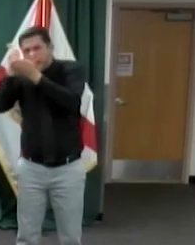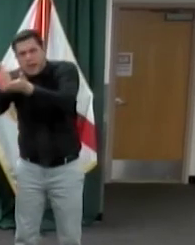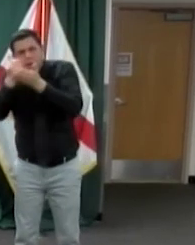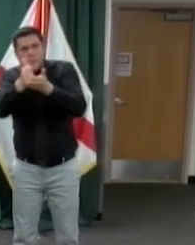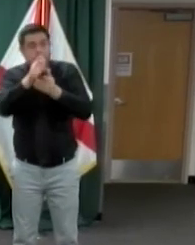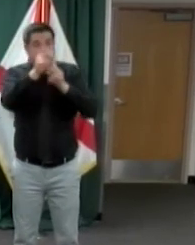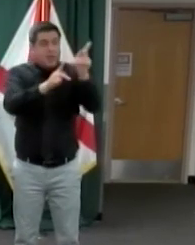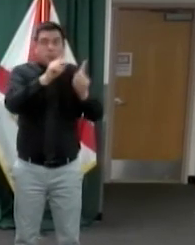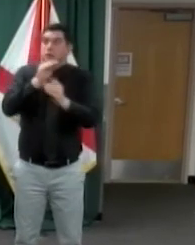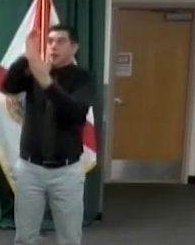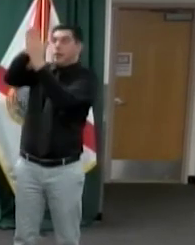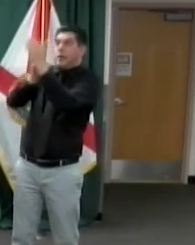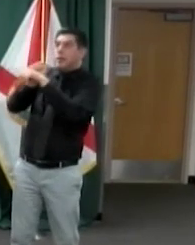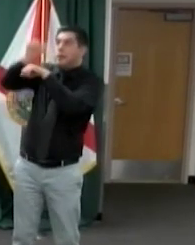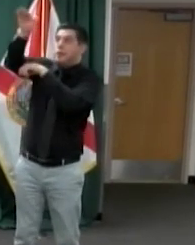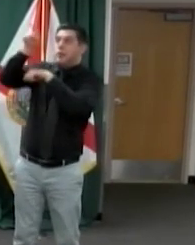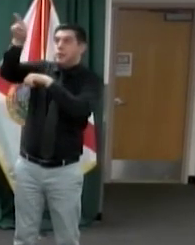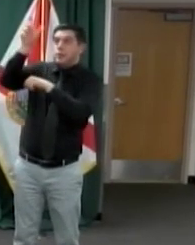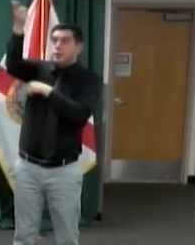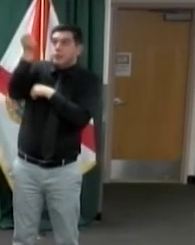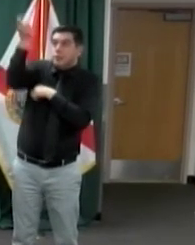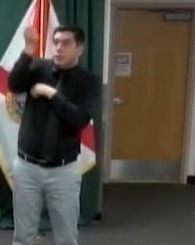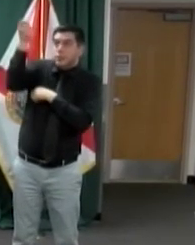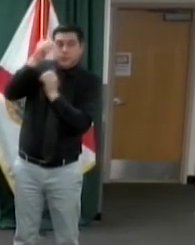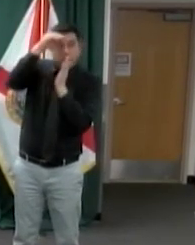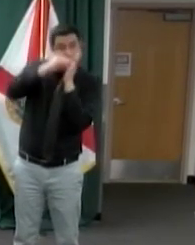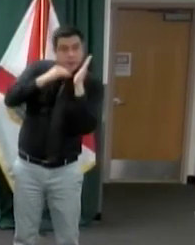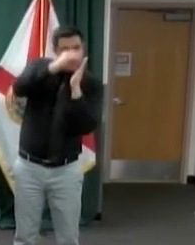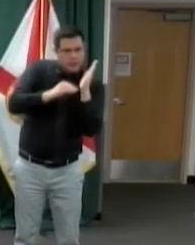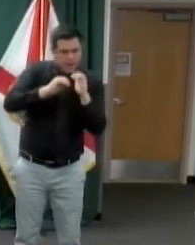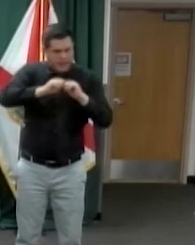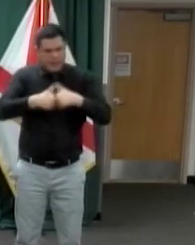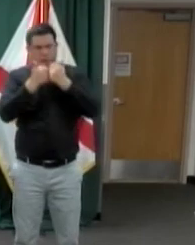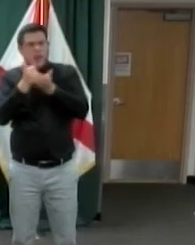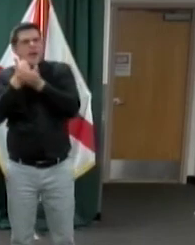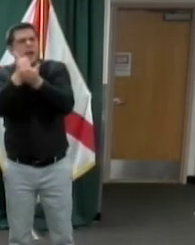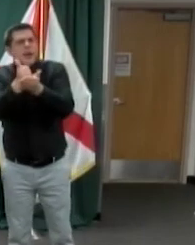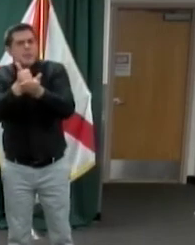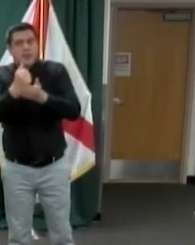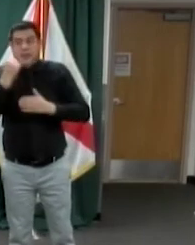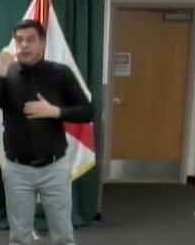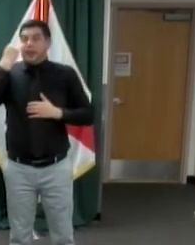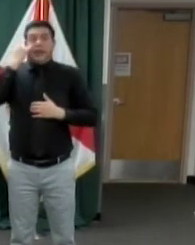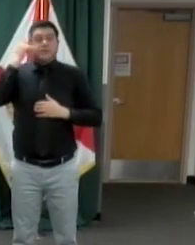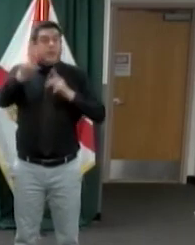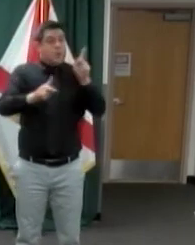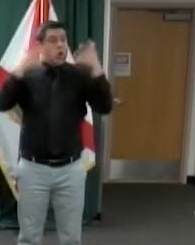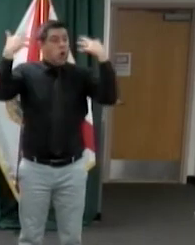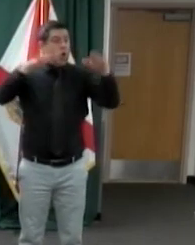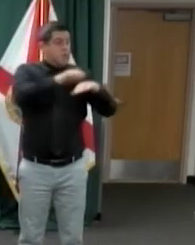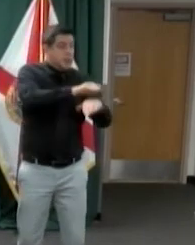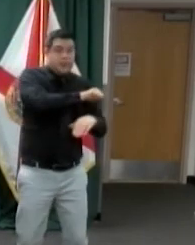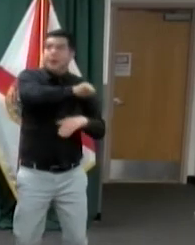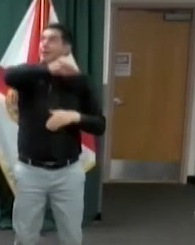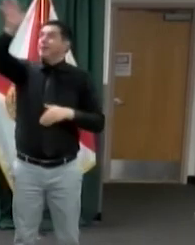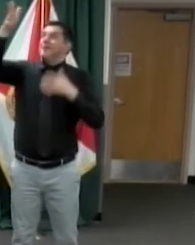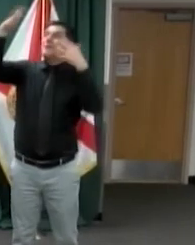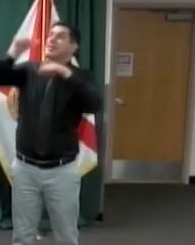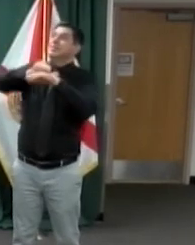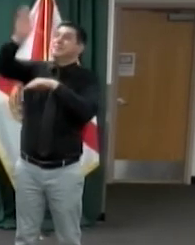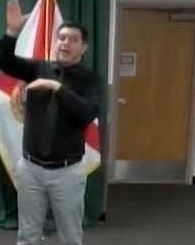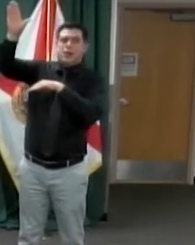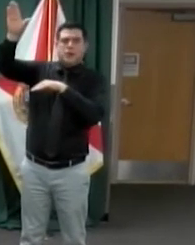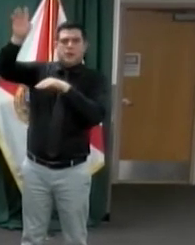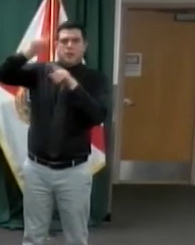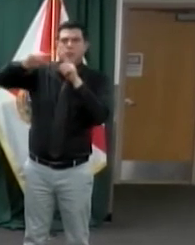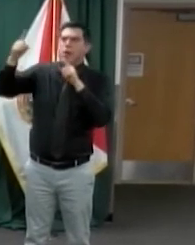the thousands of people that are sitting there with their application in, but day after day after day it says pending,